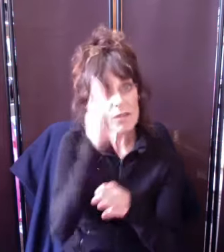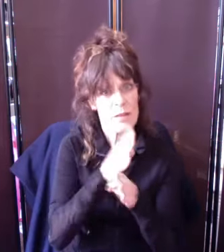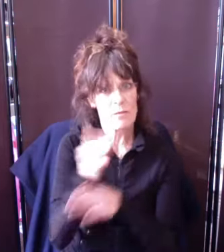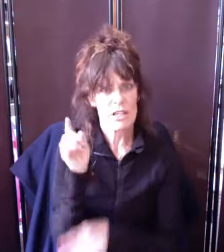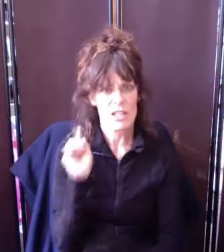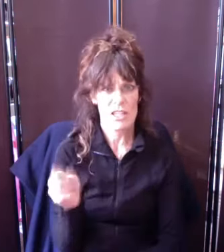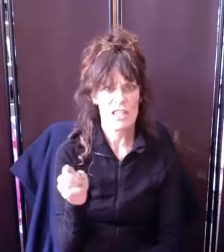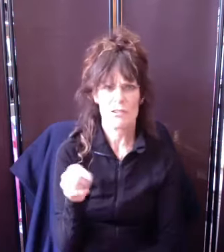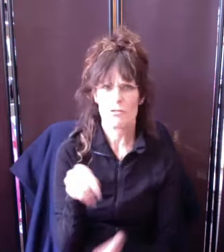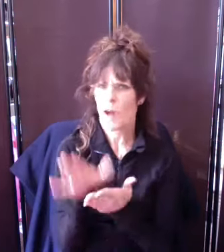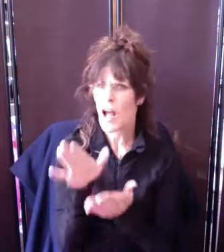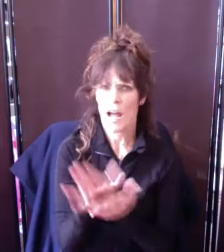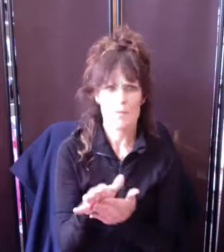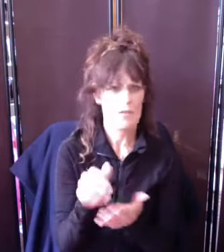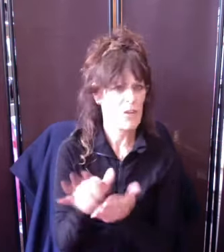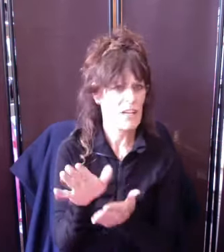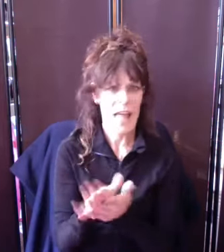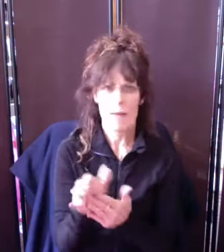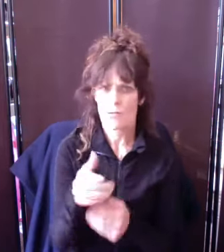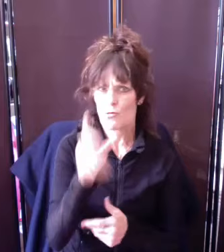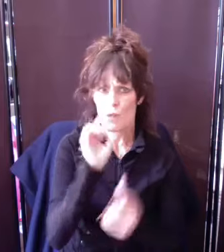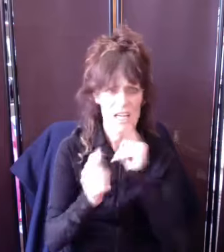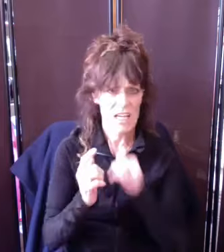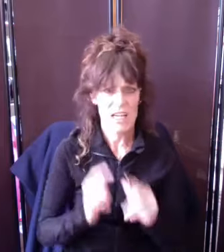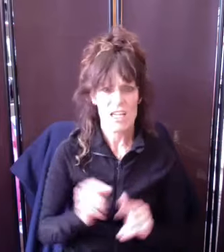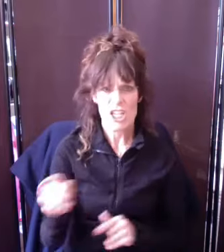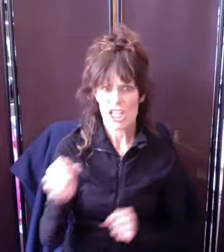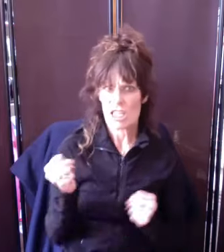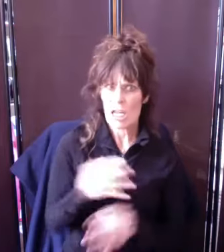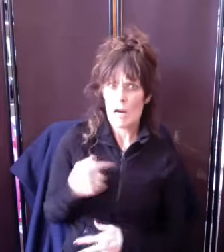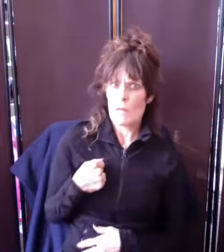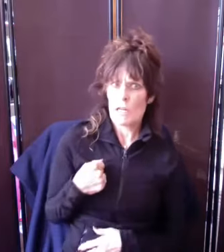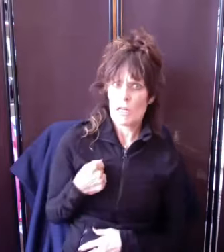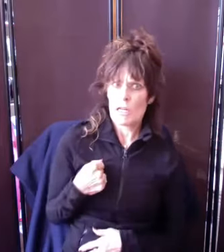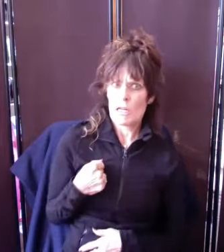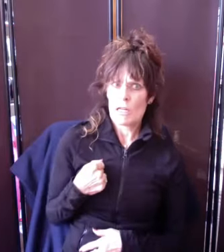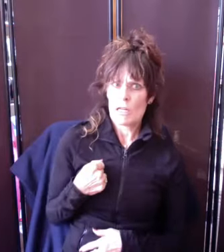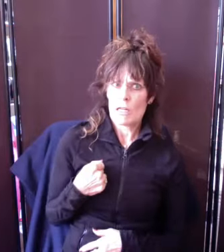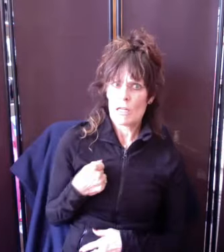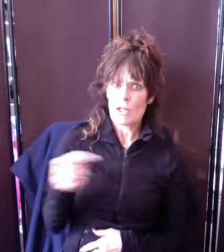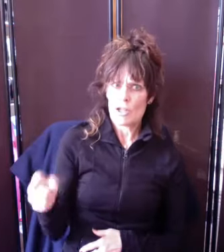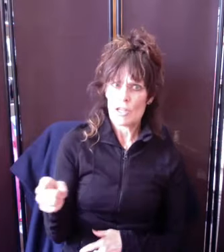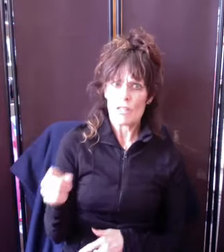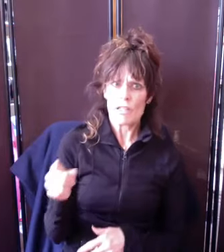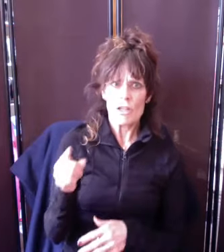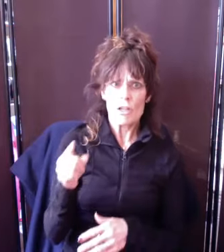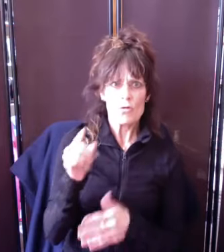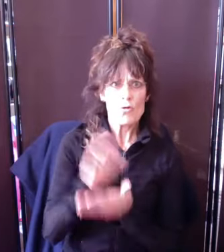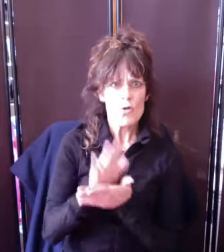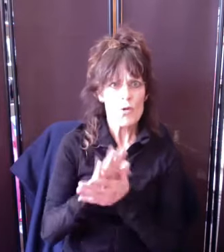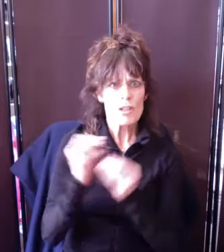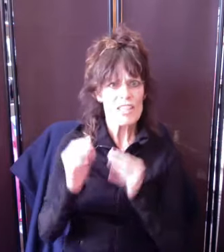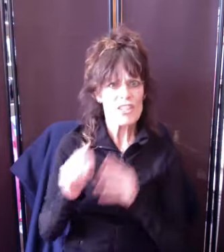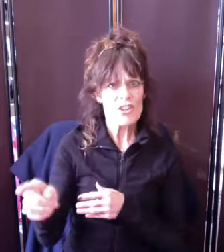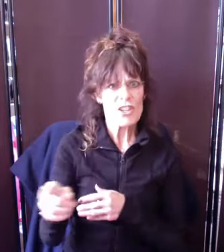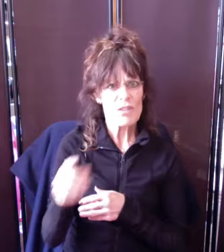relapser. And she scared me a lot too, you know. She was a school teacher who was smoking crack all the time and drinking. And